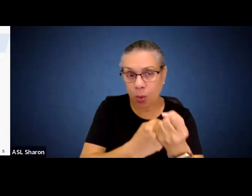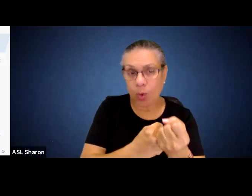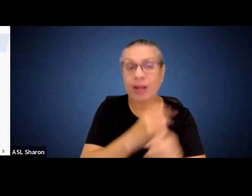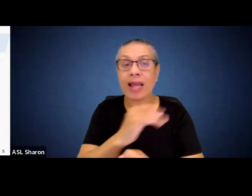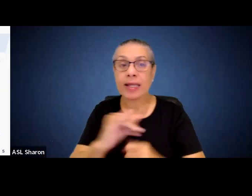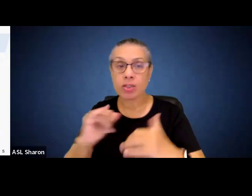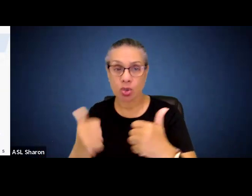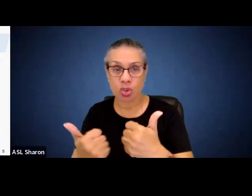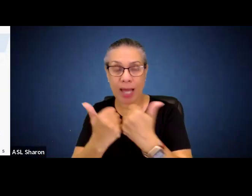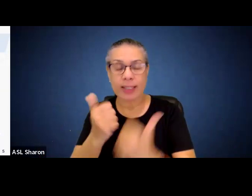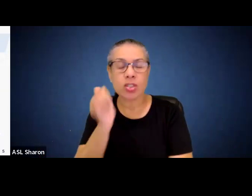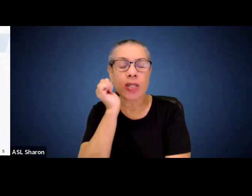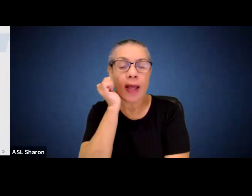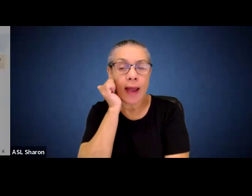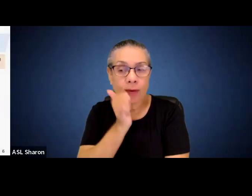challenged every day.